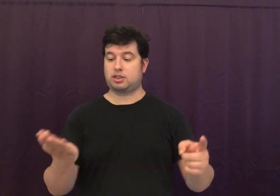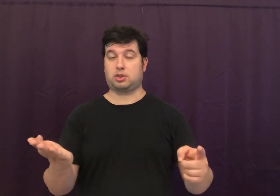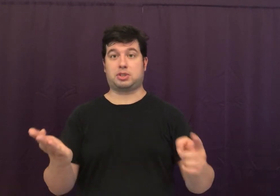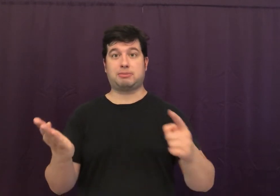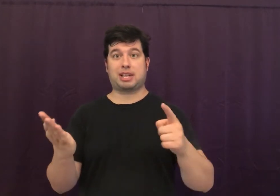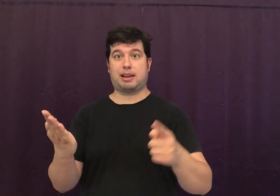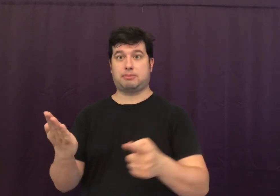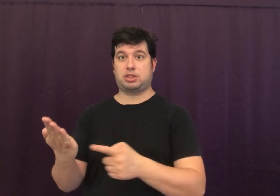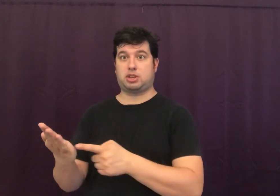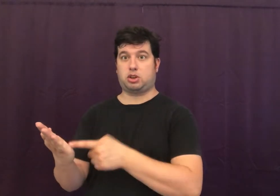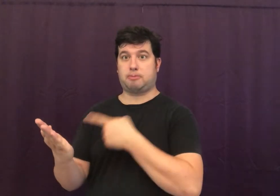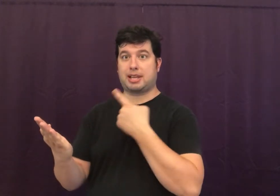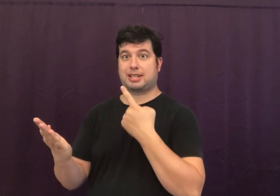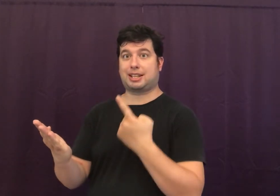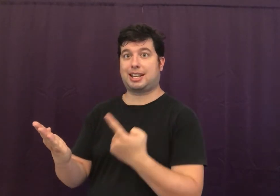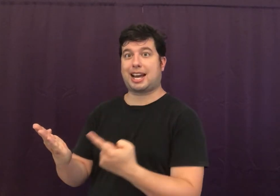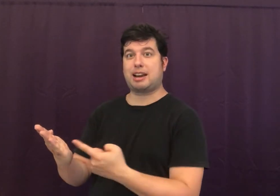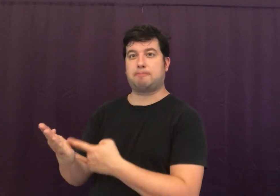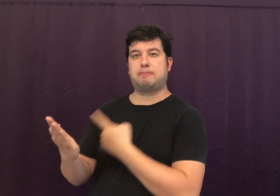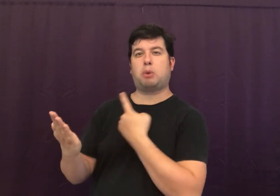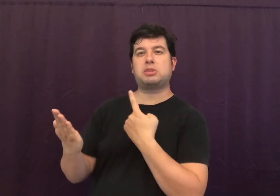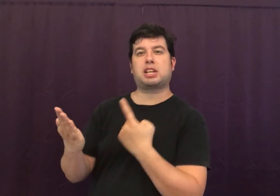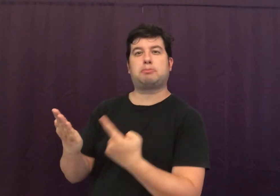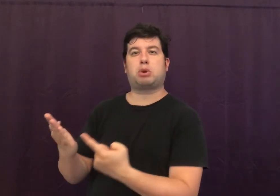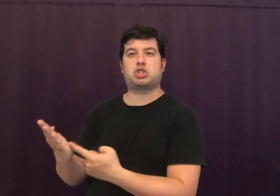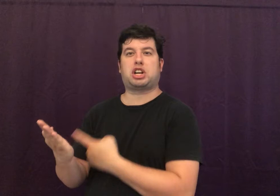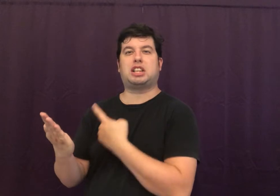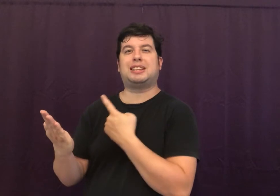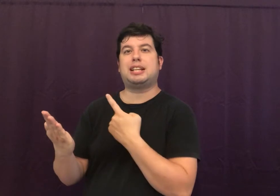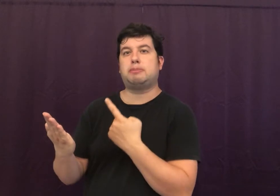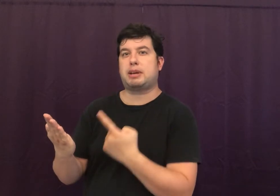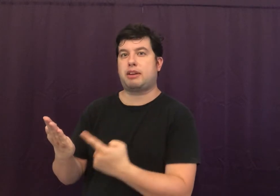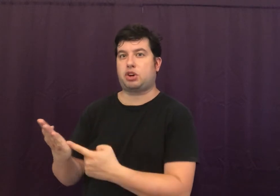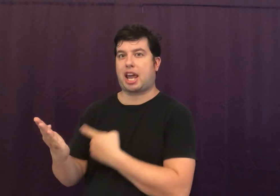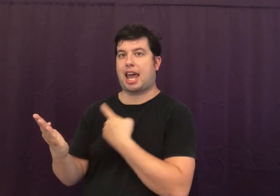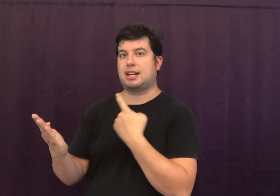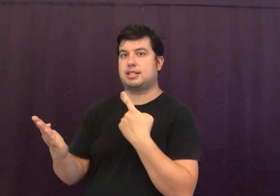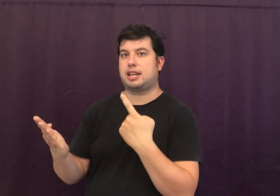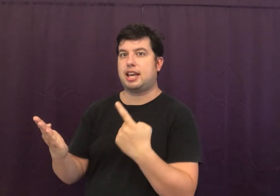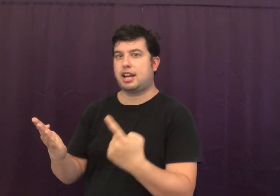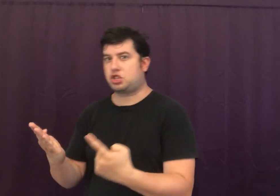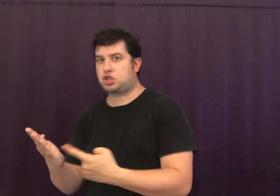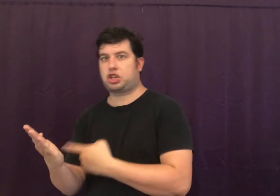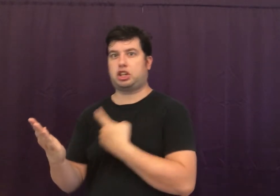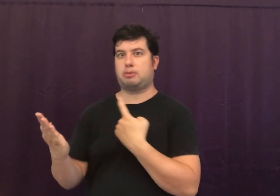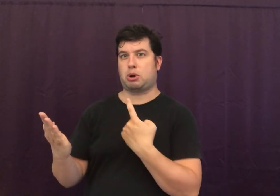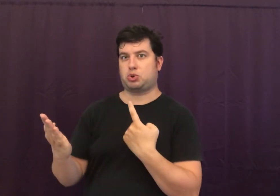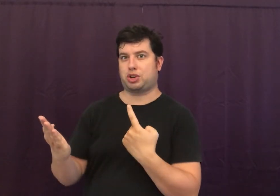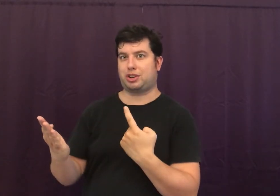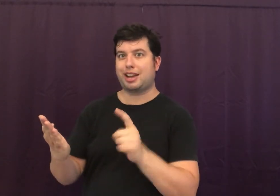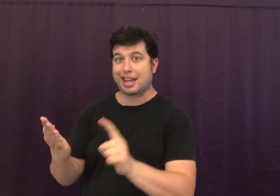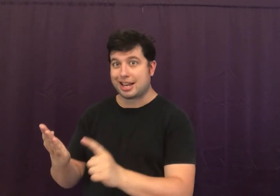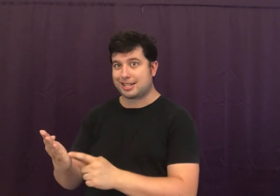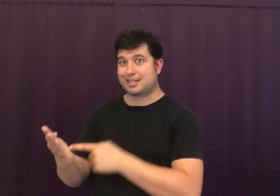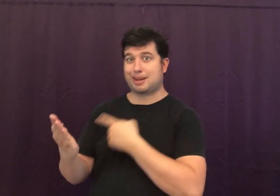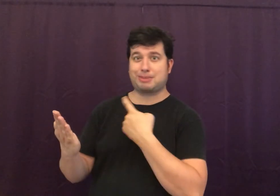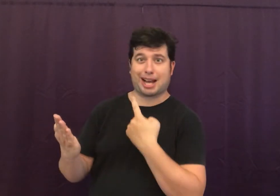So sometimes you're basically kind of almost like you're brushing a little bit of your hand in a circular motion.